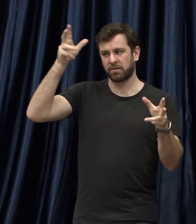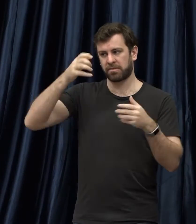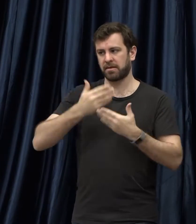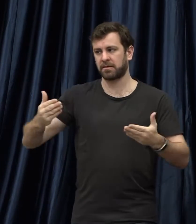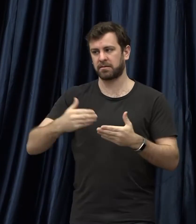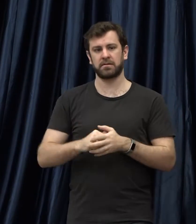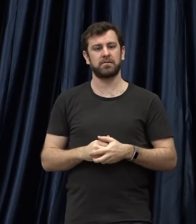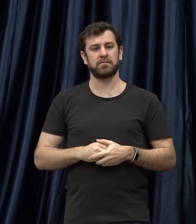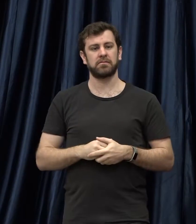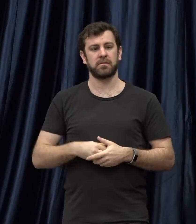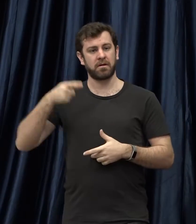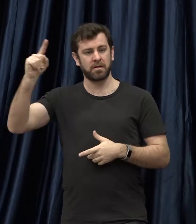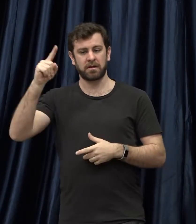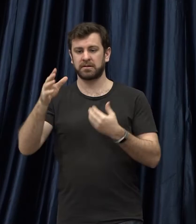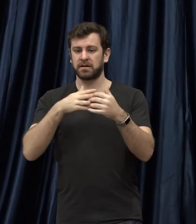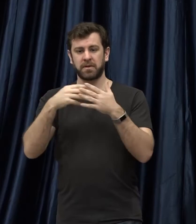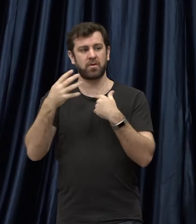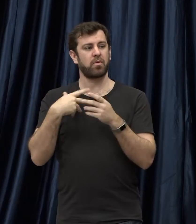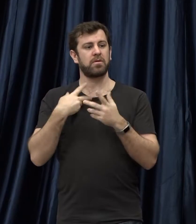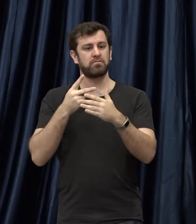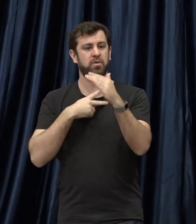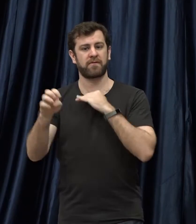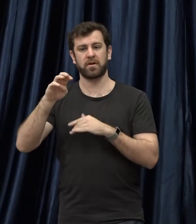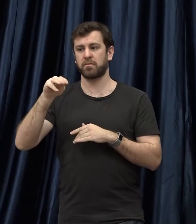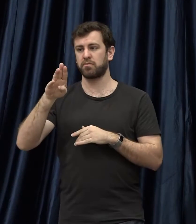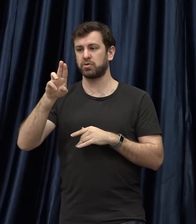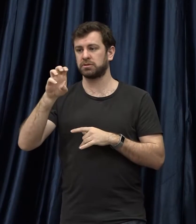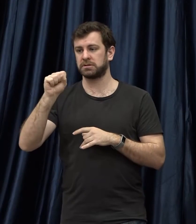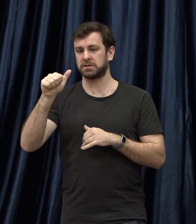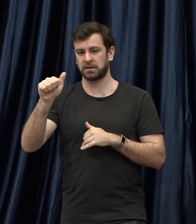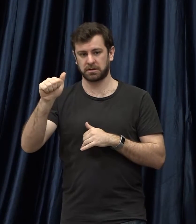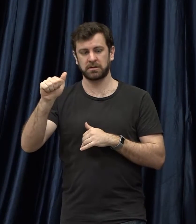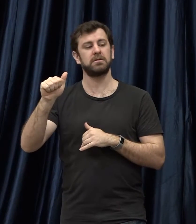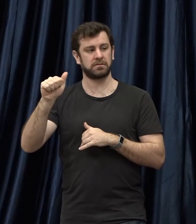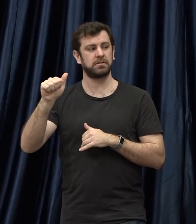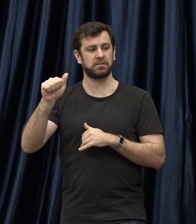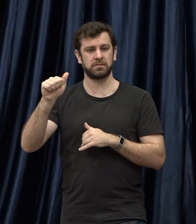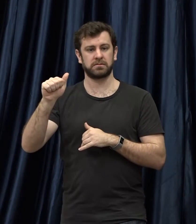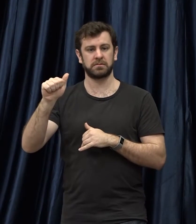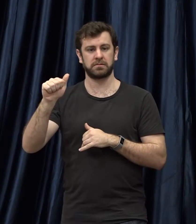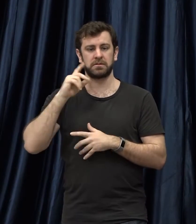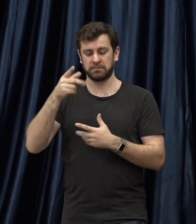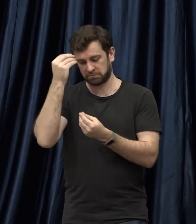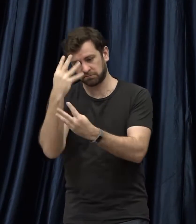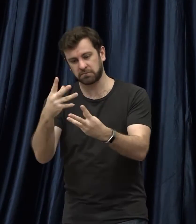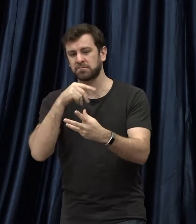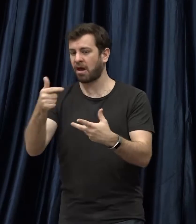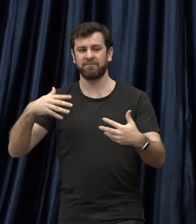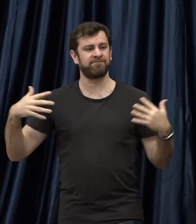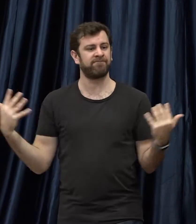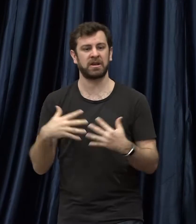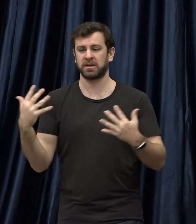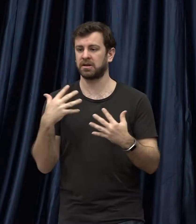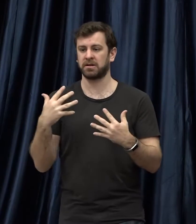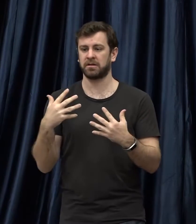many cases, even with Prophet Musa alayhi salam, was telling him, La takhaf, do not be